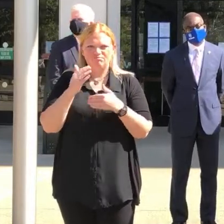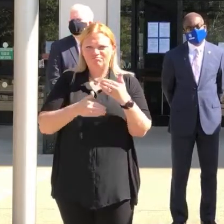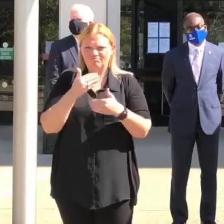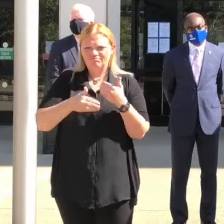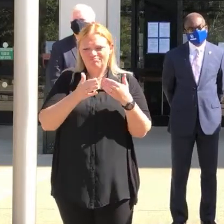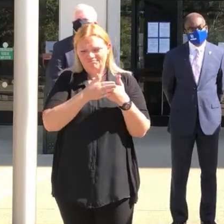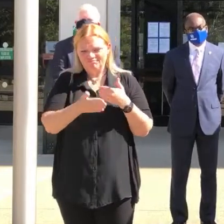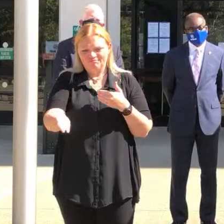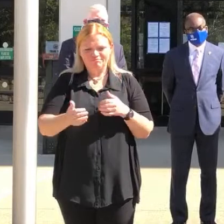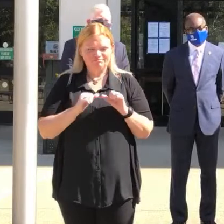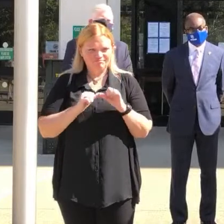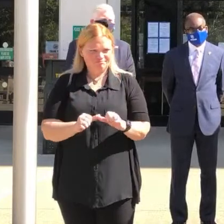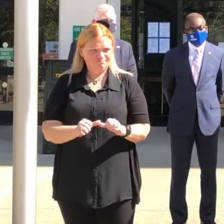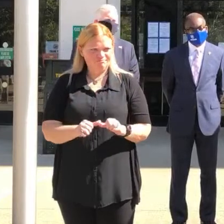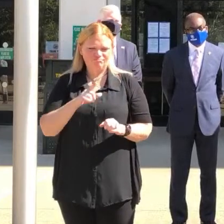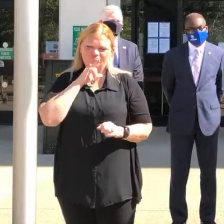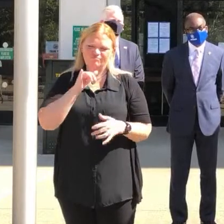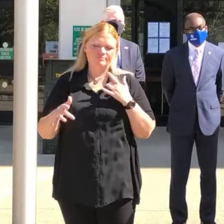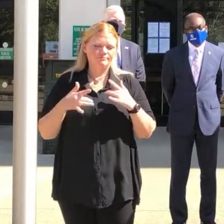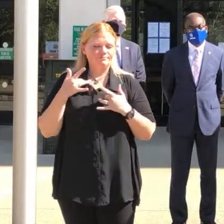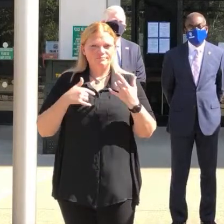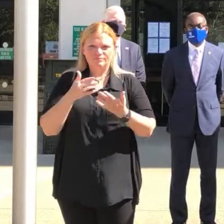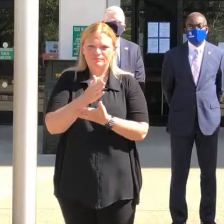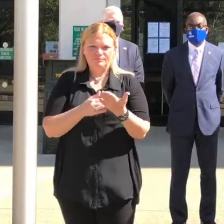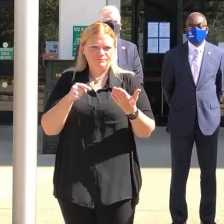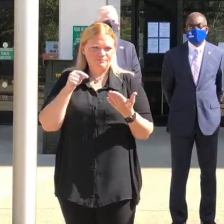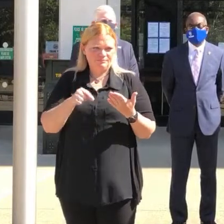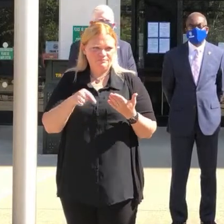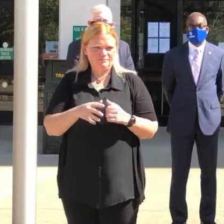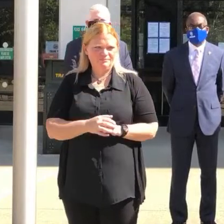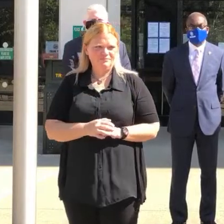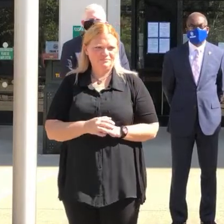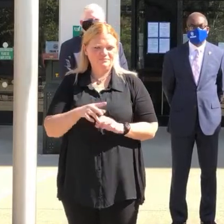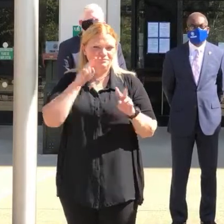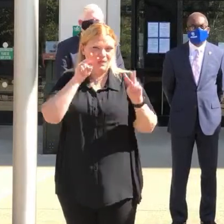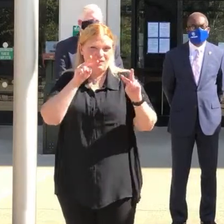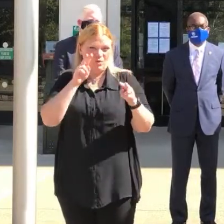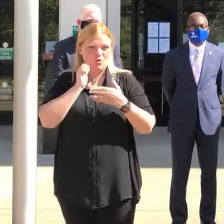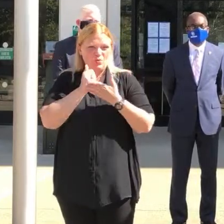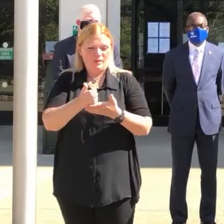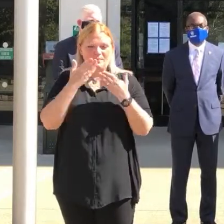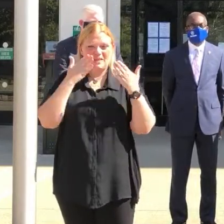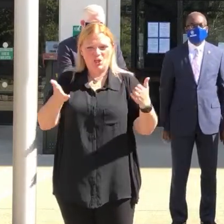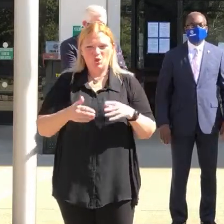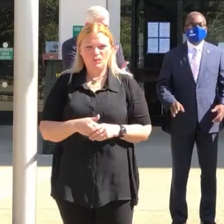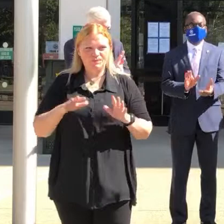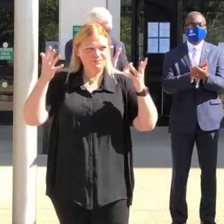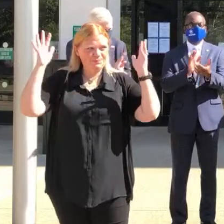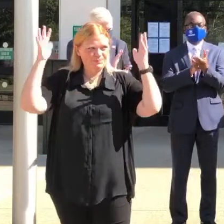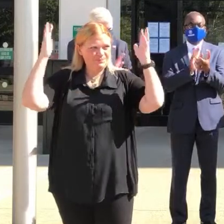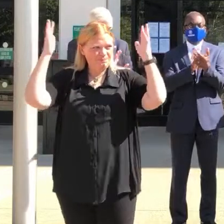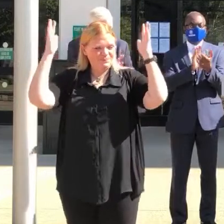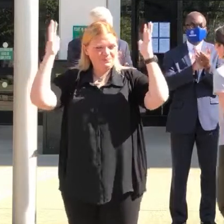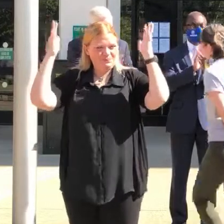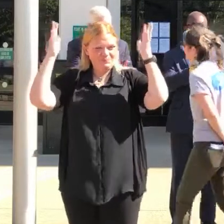moving forward. We're really excited to be a part of this and are looking forward to help. Thank you.